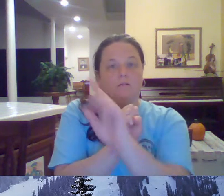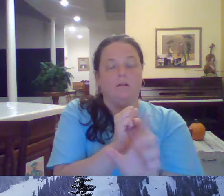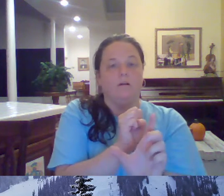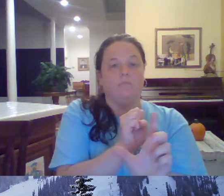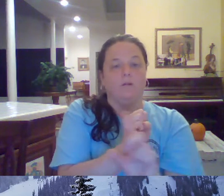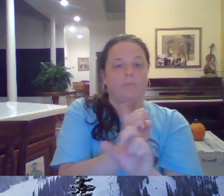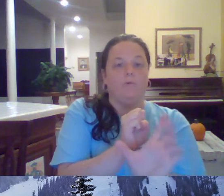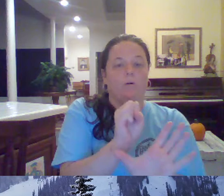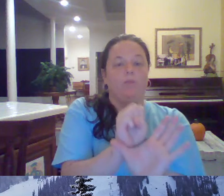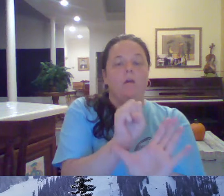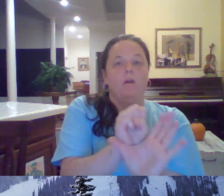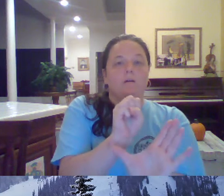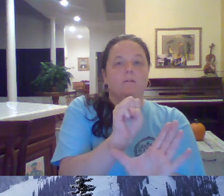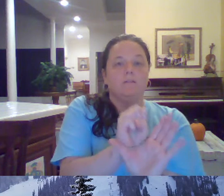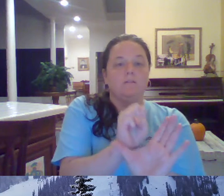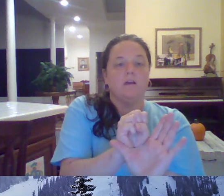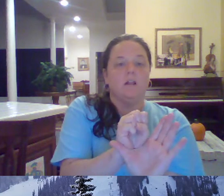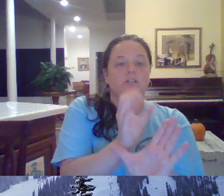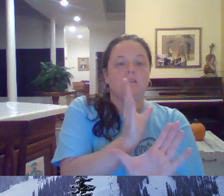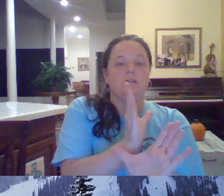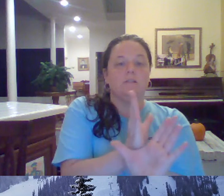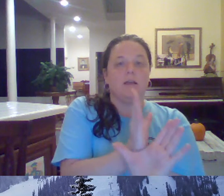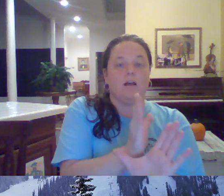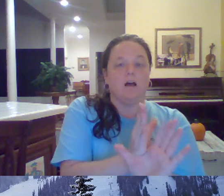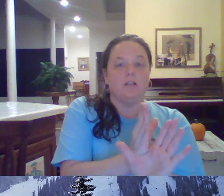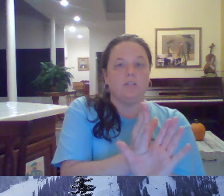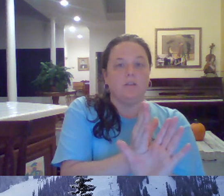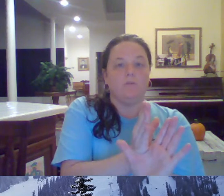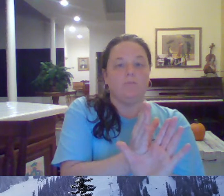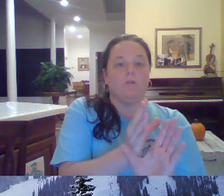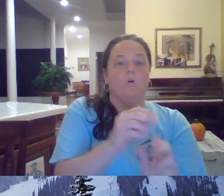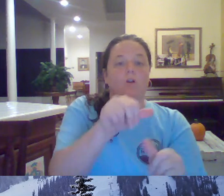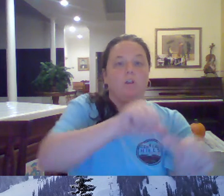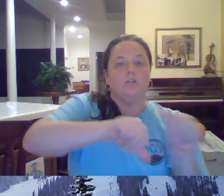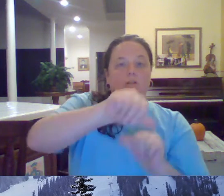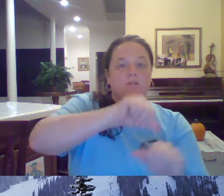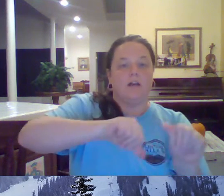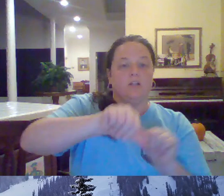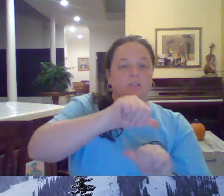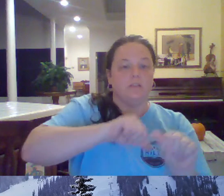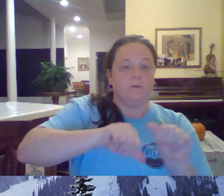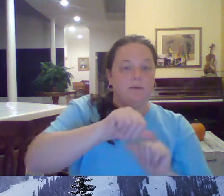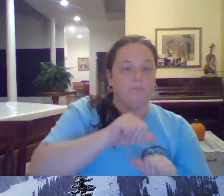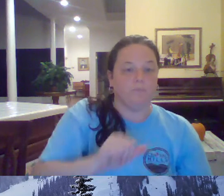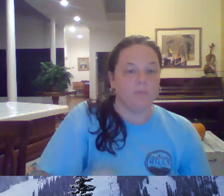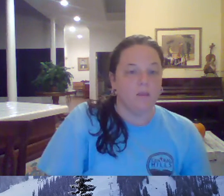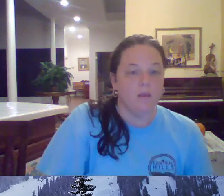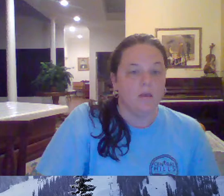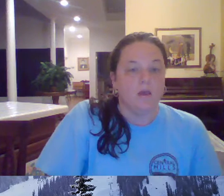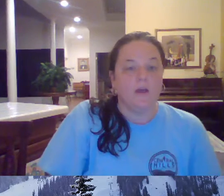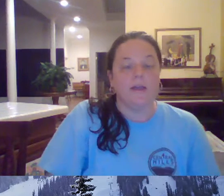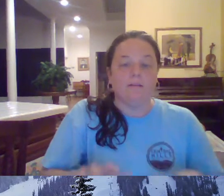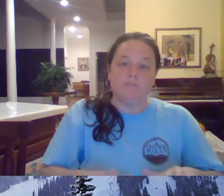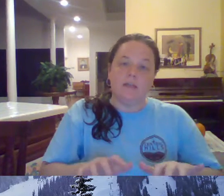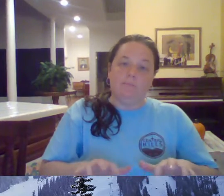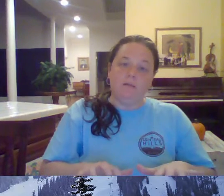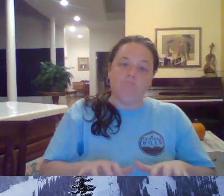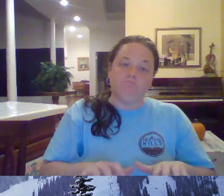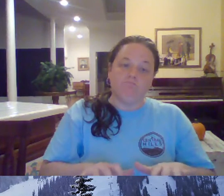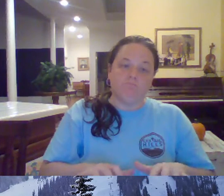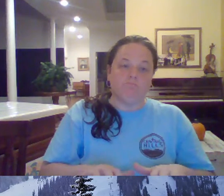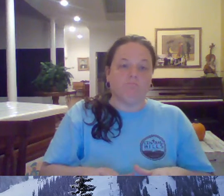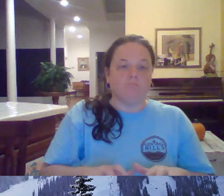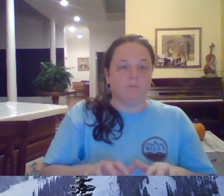did up north. But sociology, psychology, or you can do sociology this way. Okay,